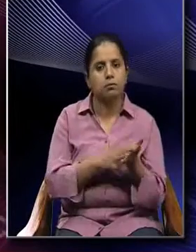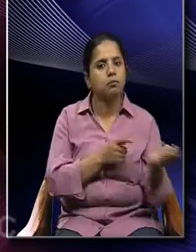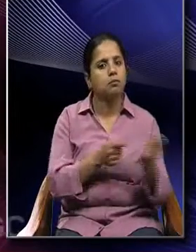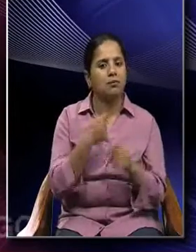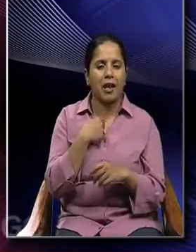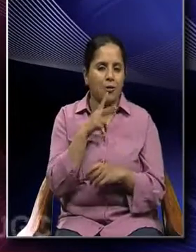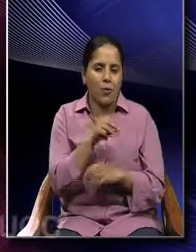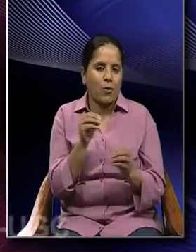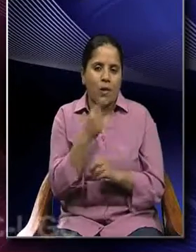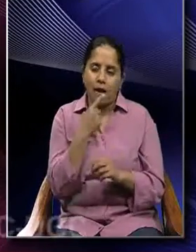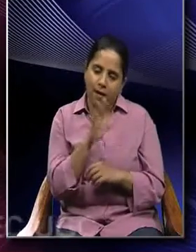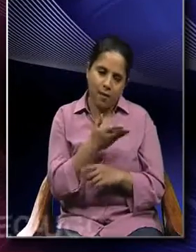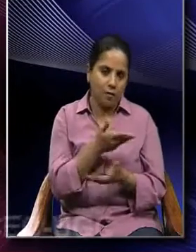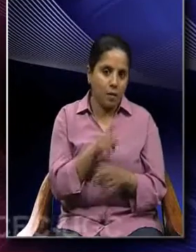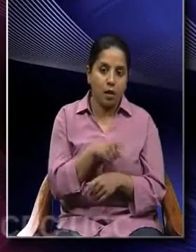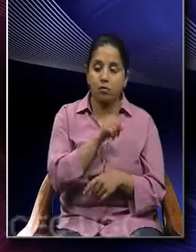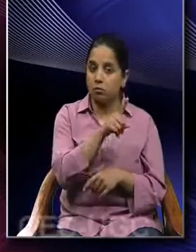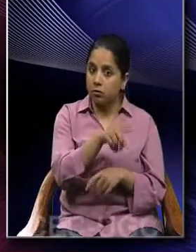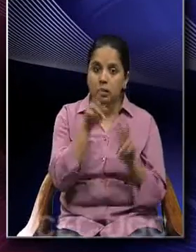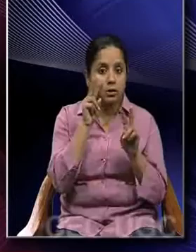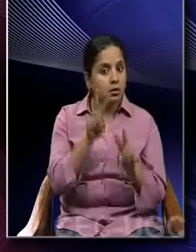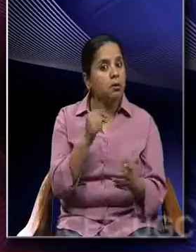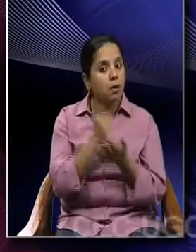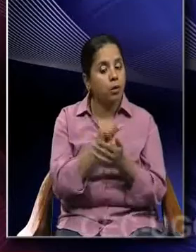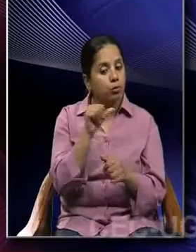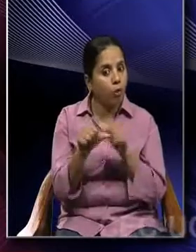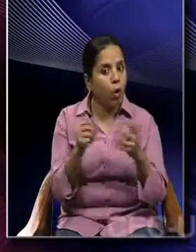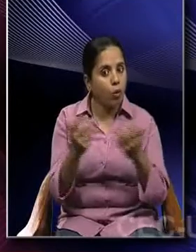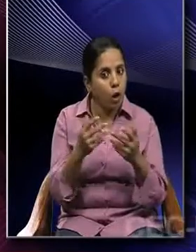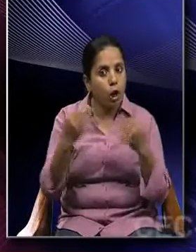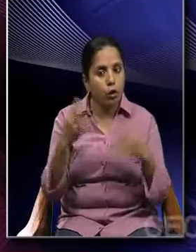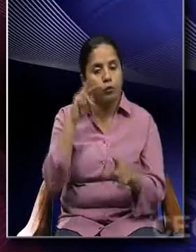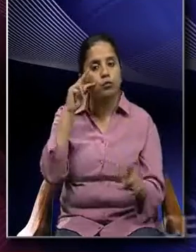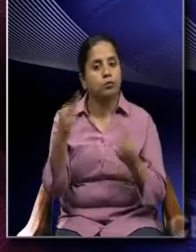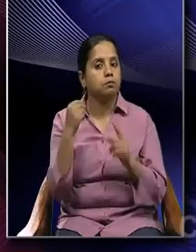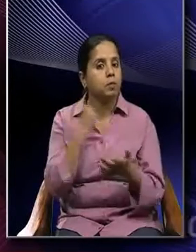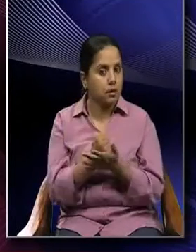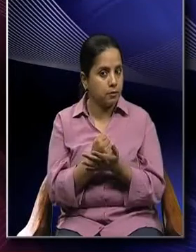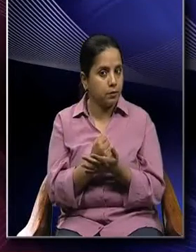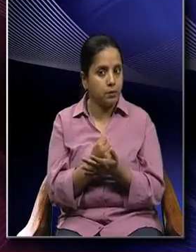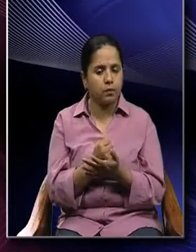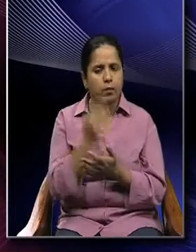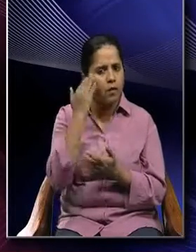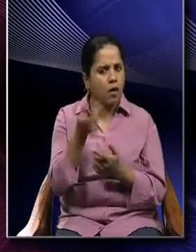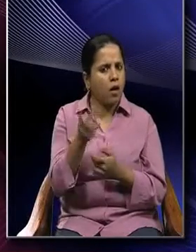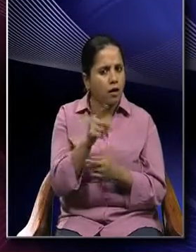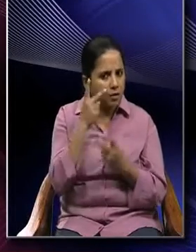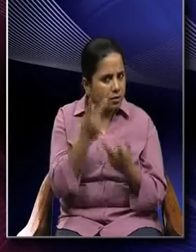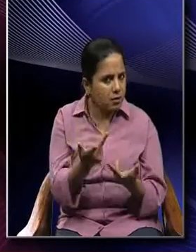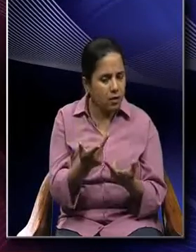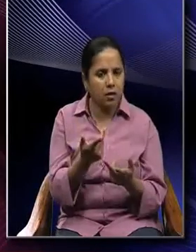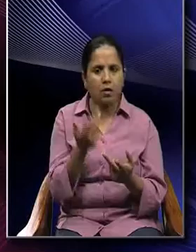deny to that. But they need to look at those processes from a new perspective. Why don't you re-see? Why don't you have